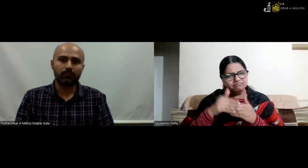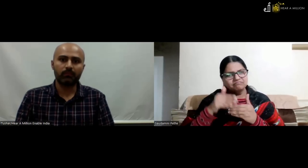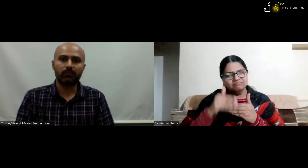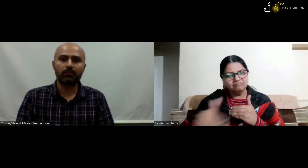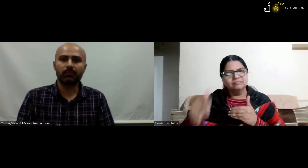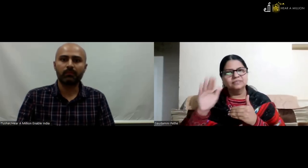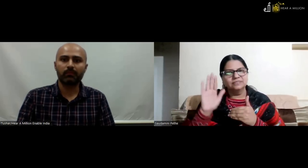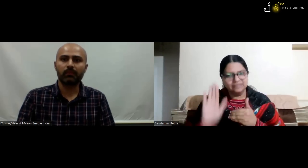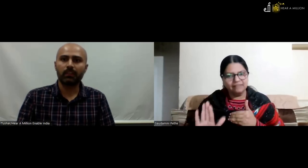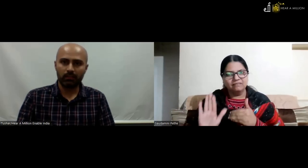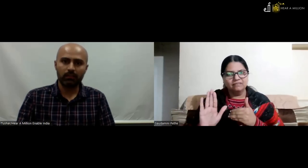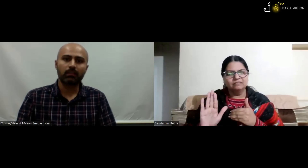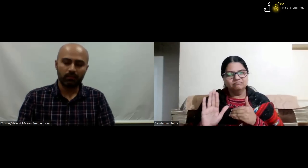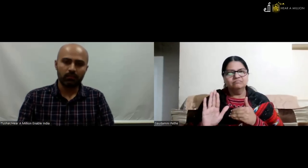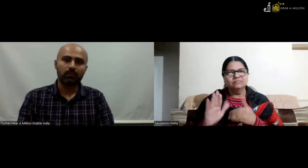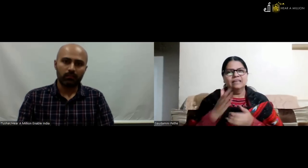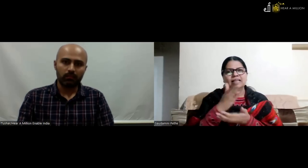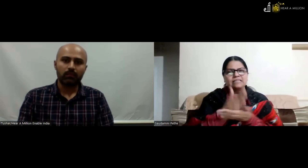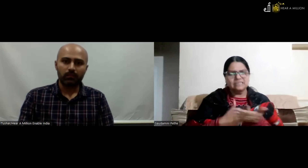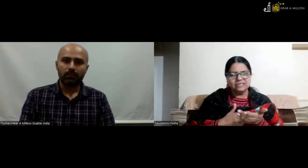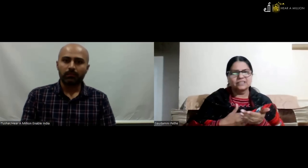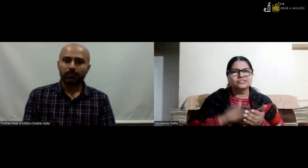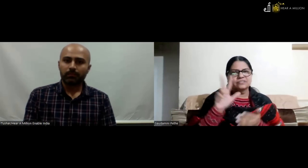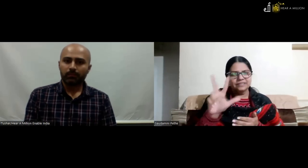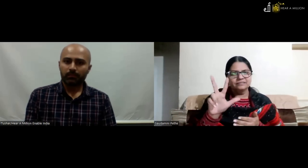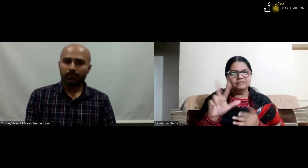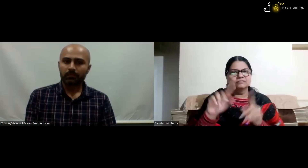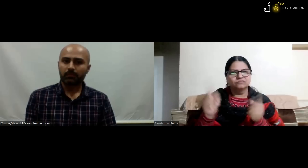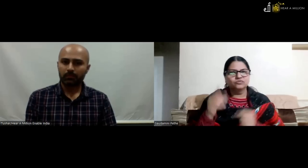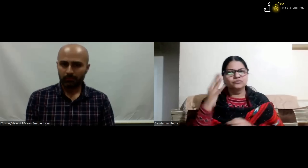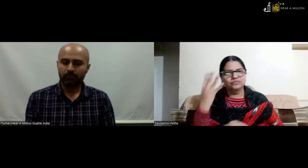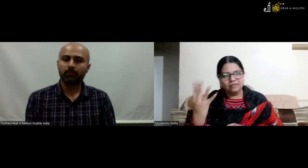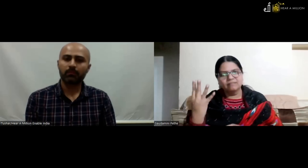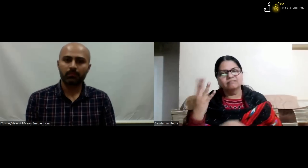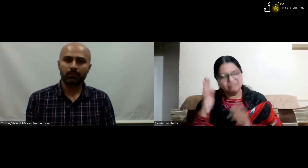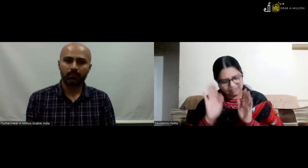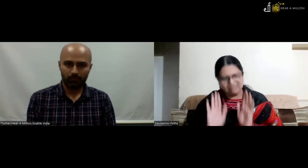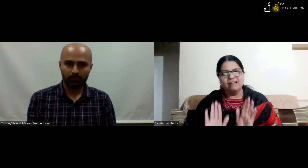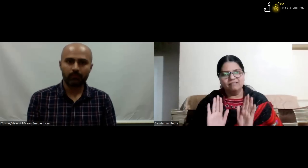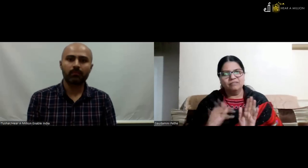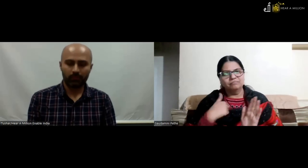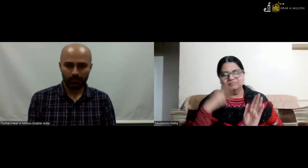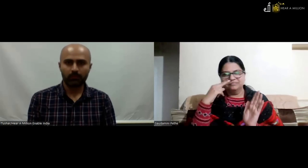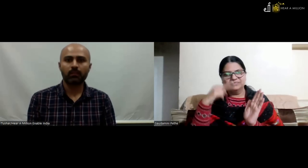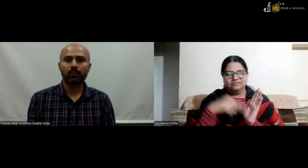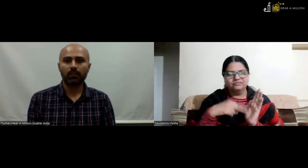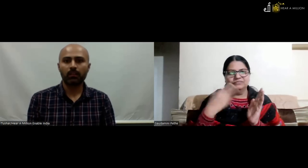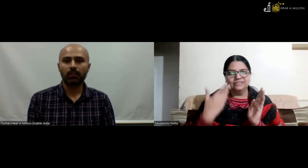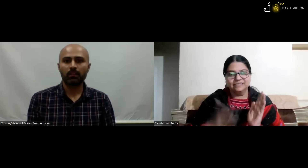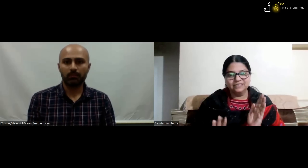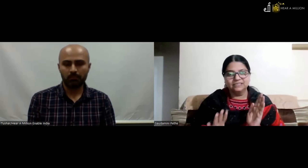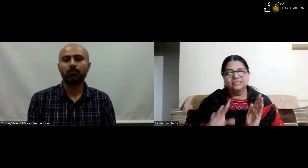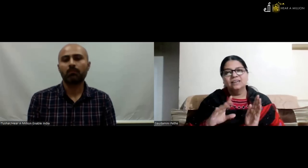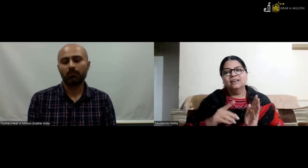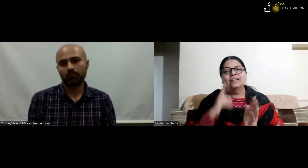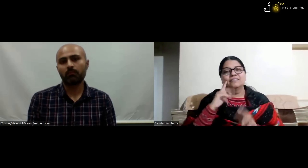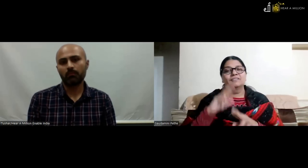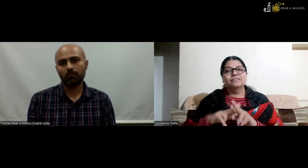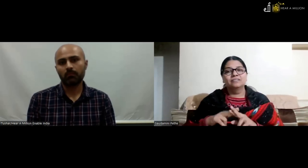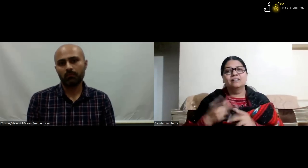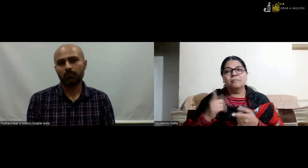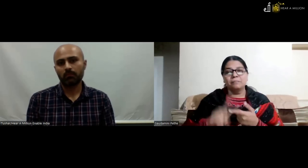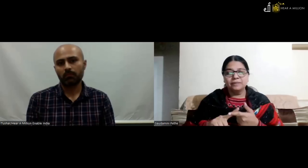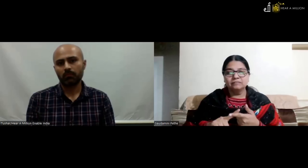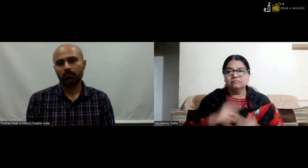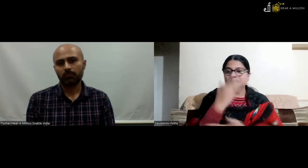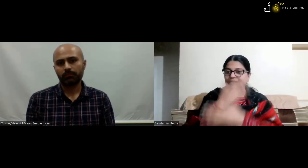we do had this act and it still continued. In section 8, subsection 4, so I